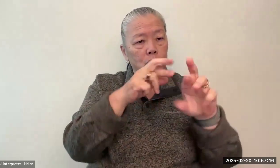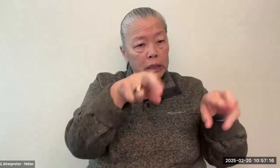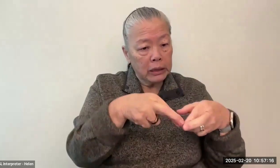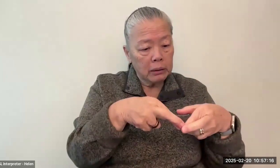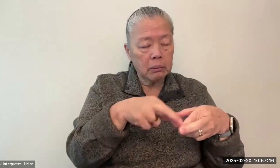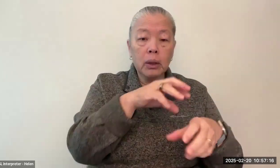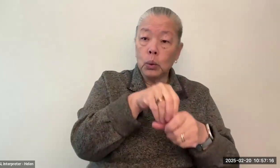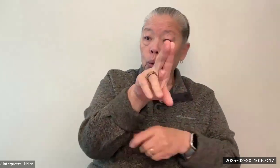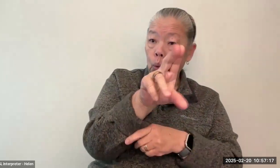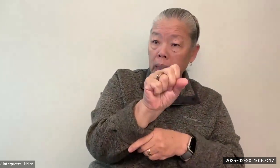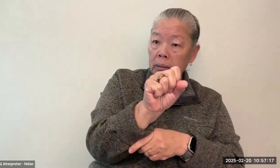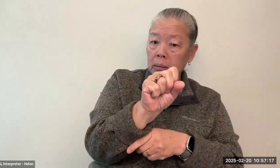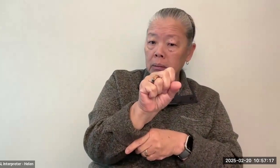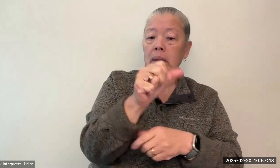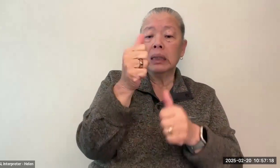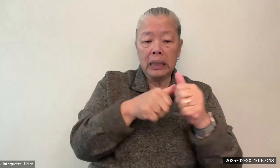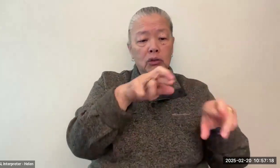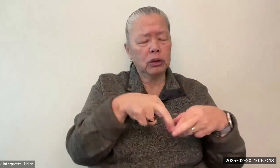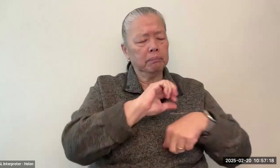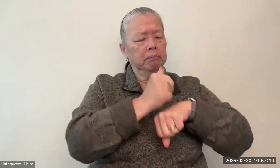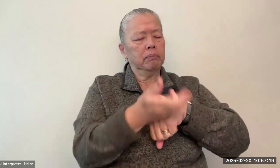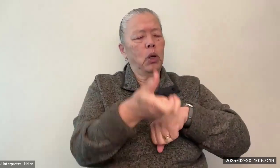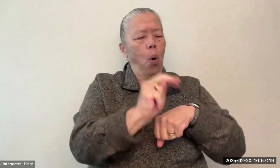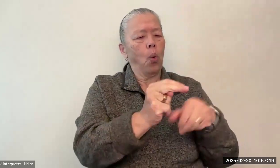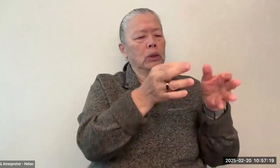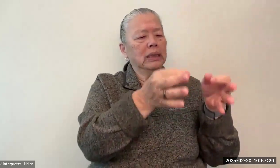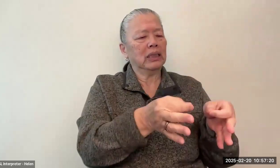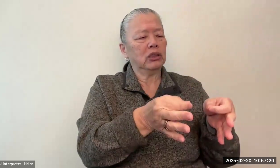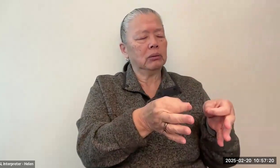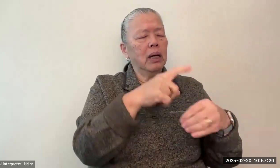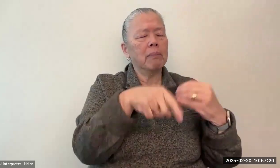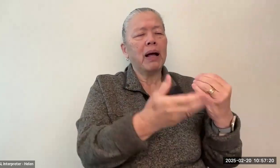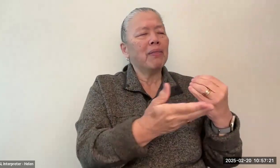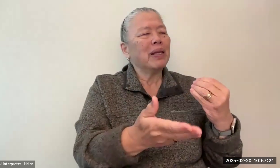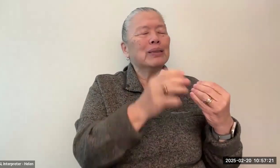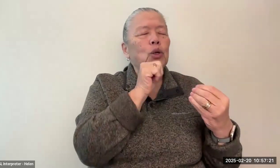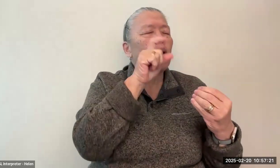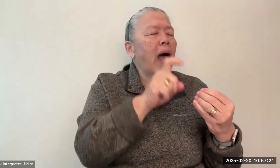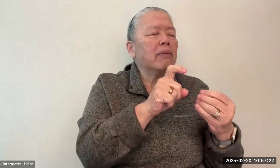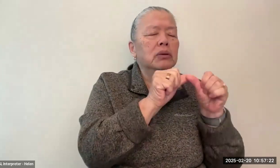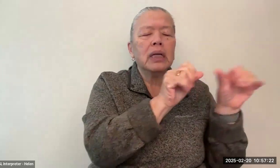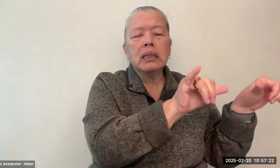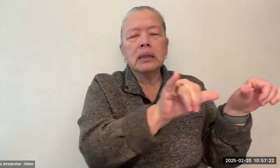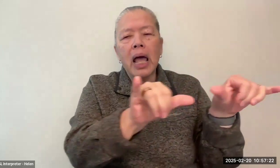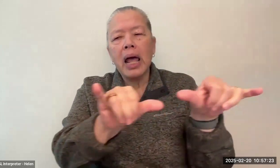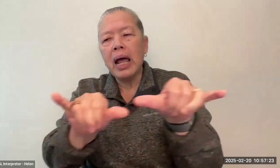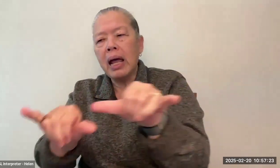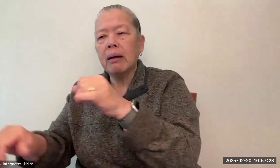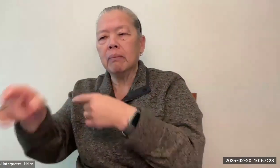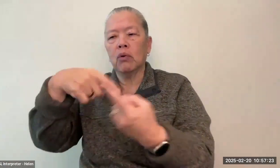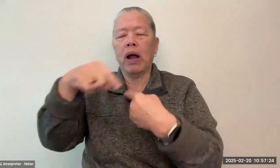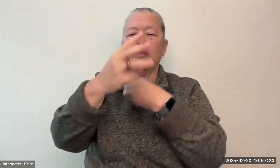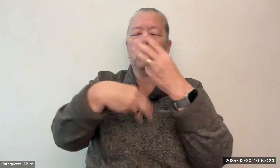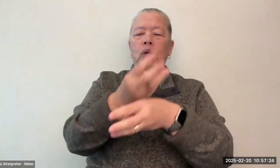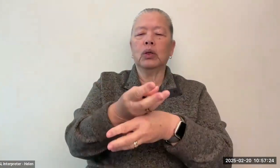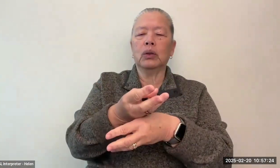its own decisions about things that don't have to be the same worldwide. And it lets the